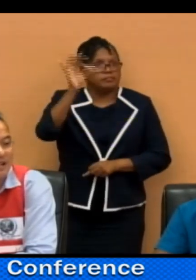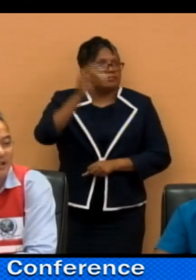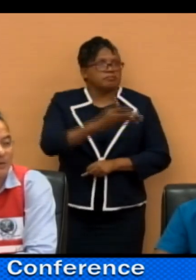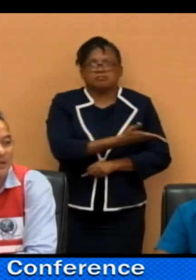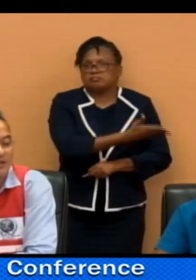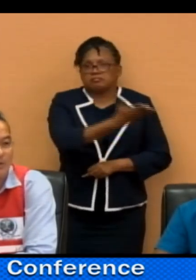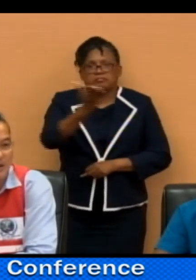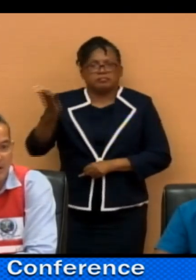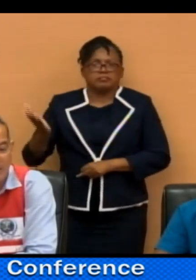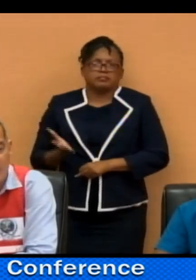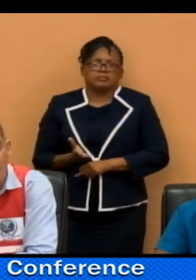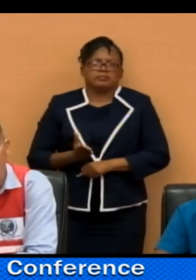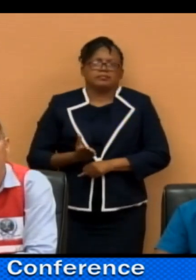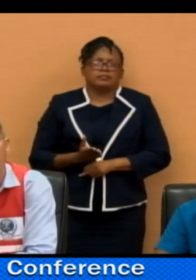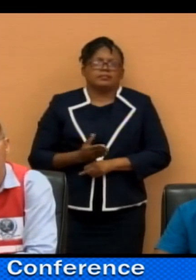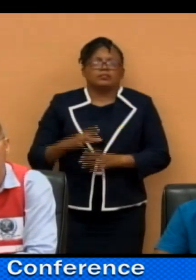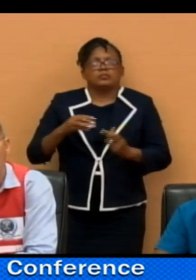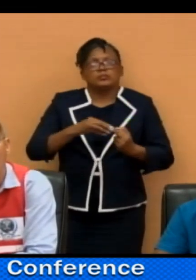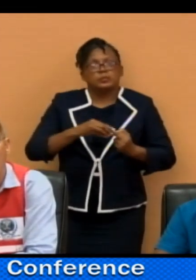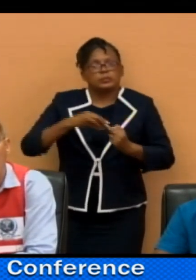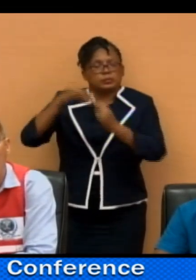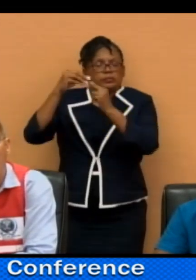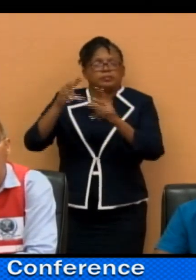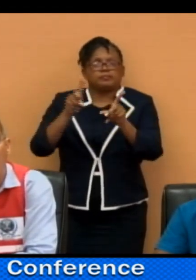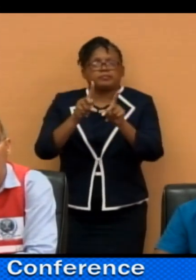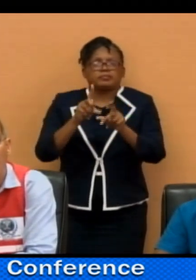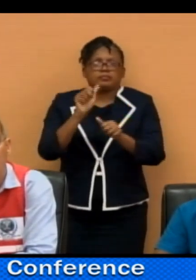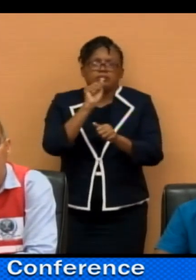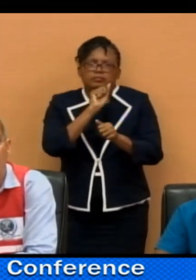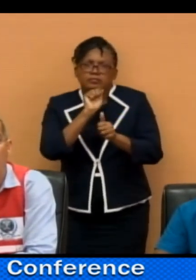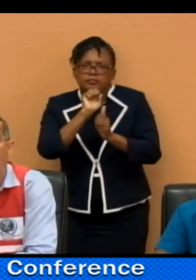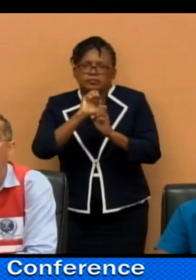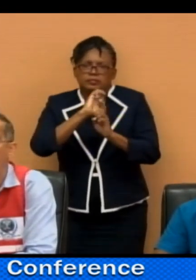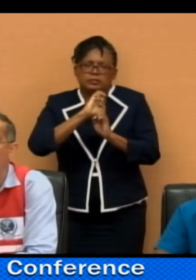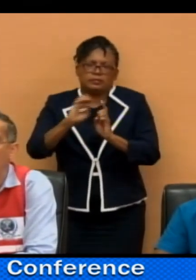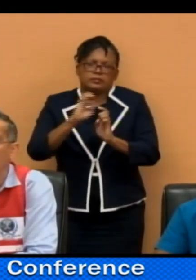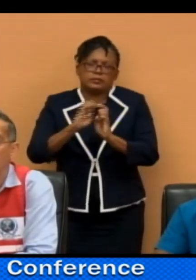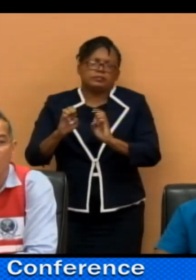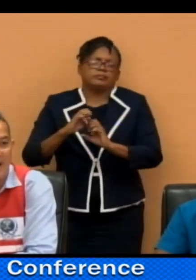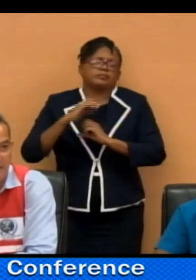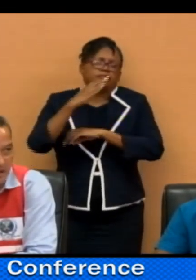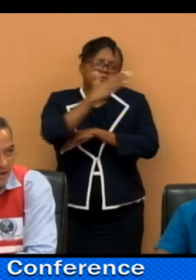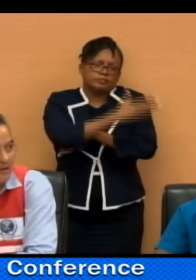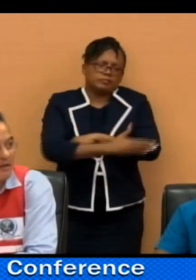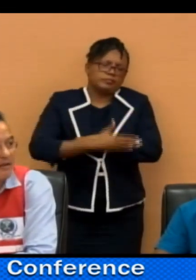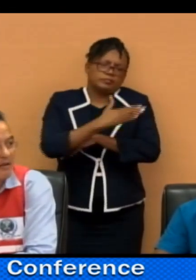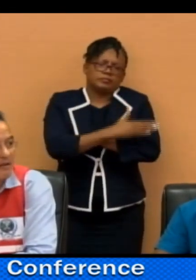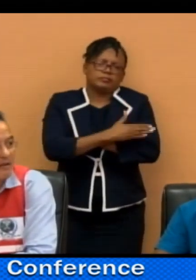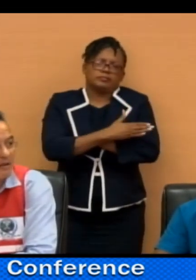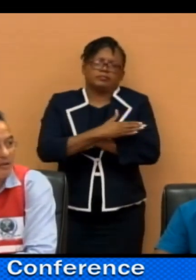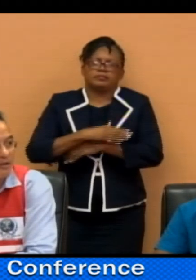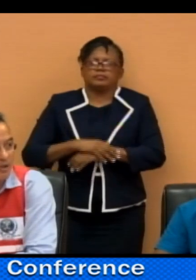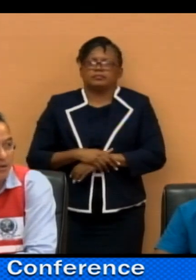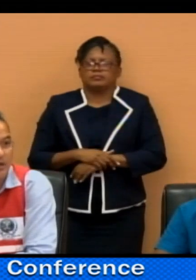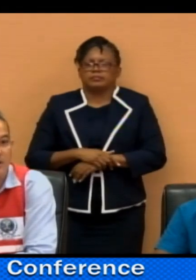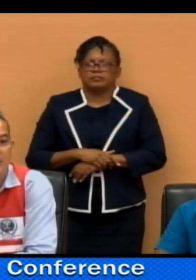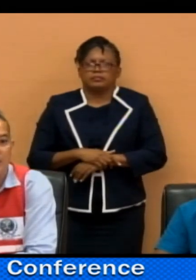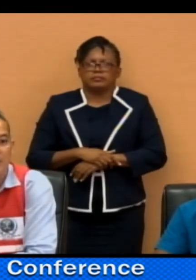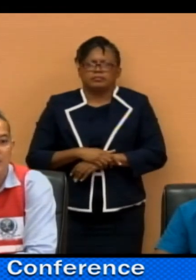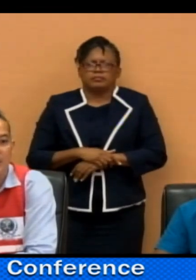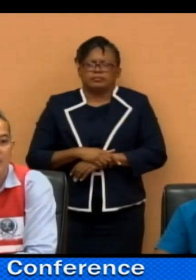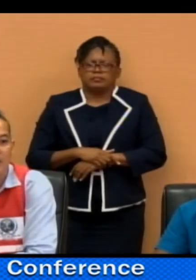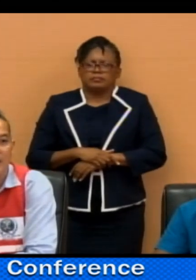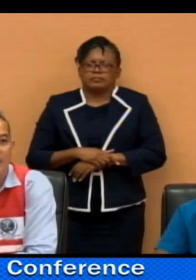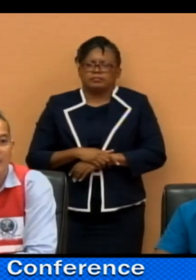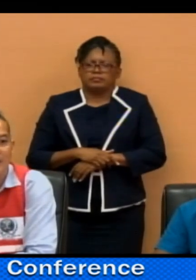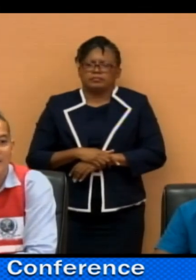it's dealt with is unique to each country. So far, all that we have done shows